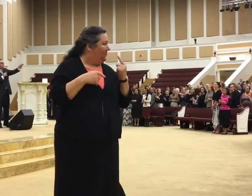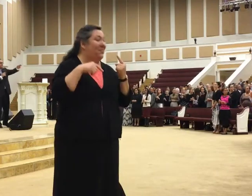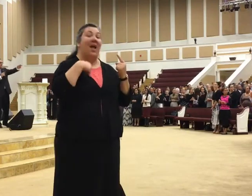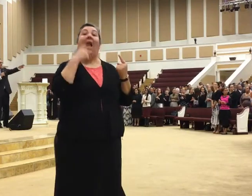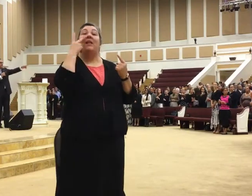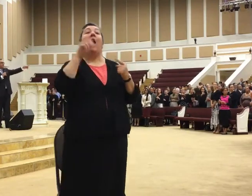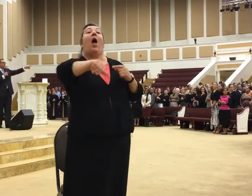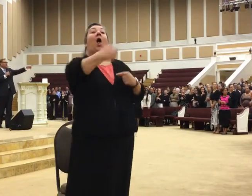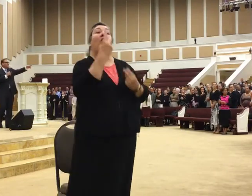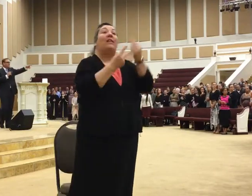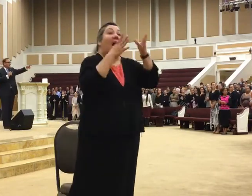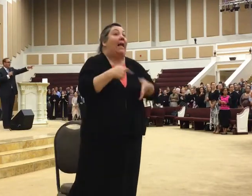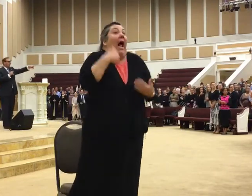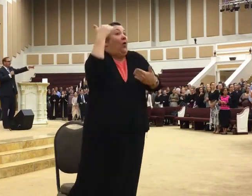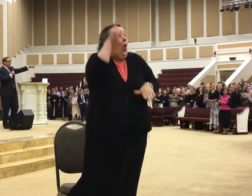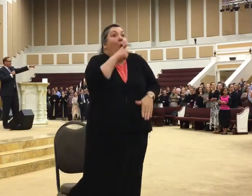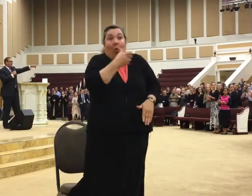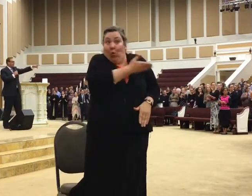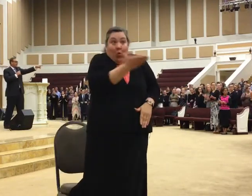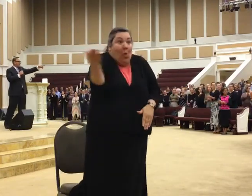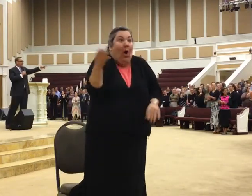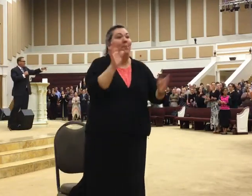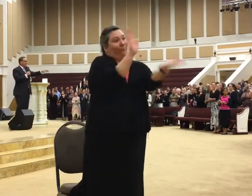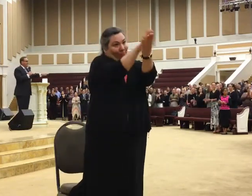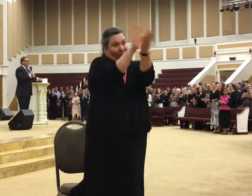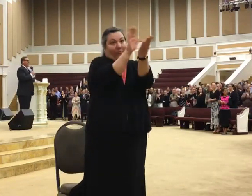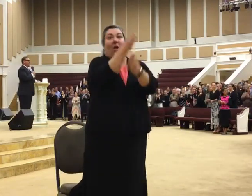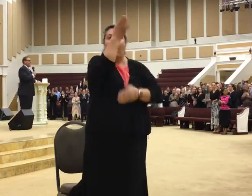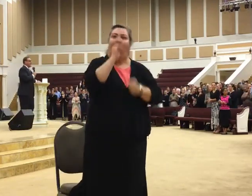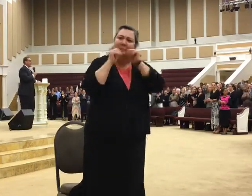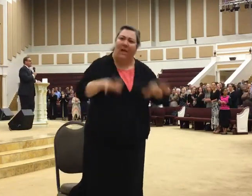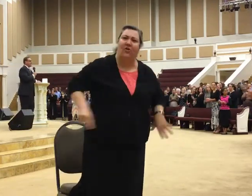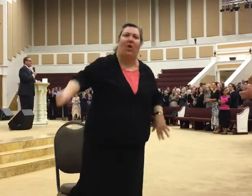some guests here that I don't know. Give them a big hand. Y'all bless them.